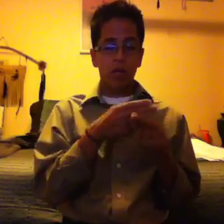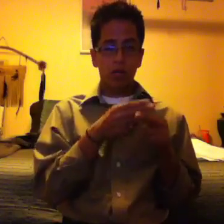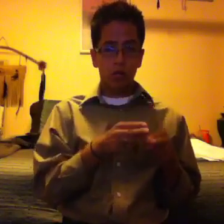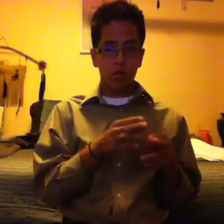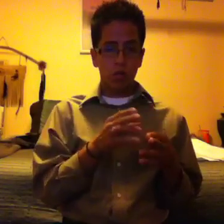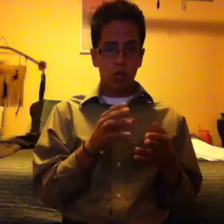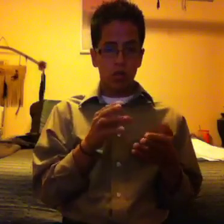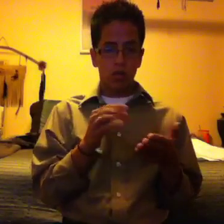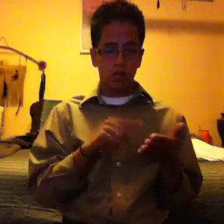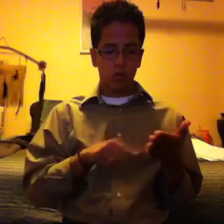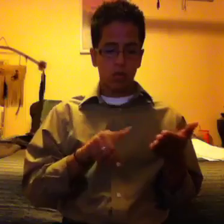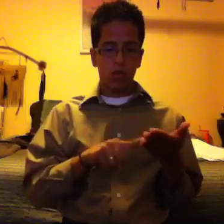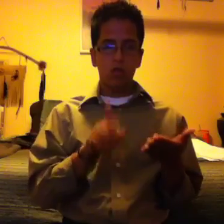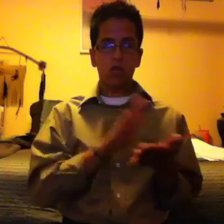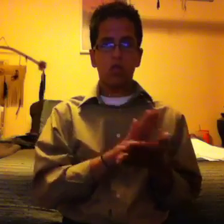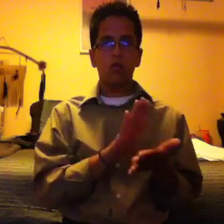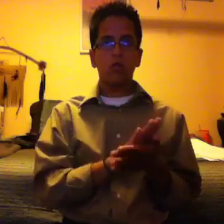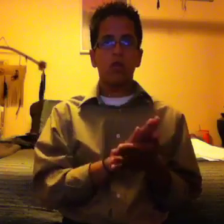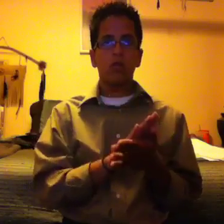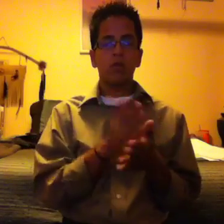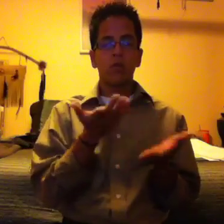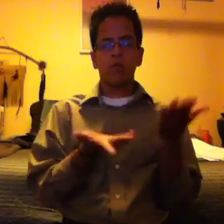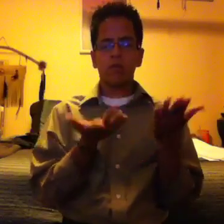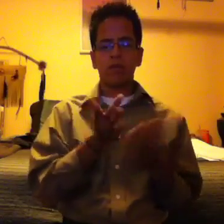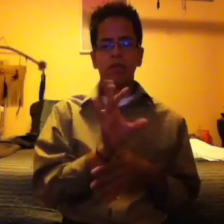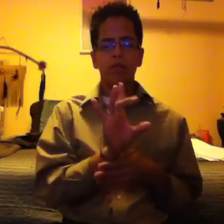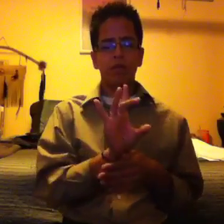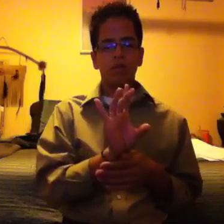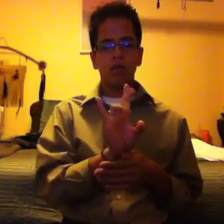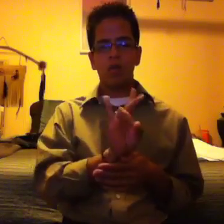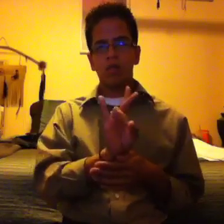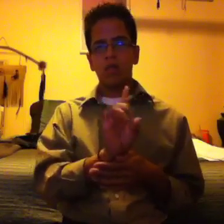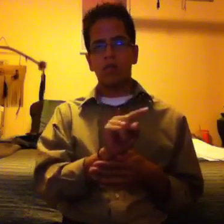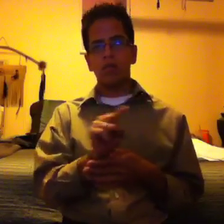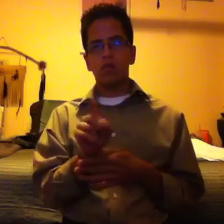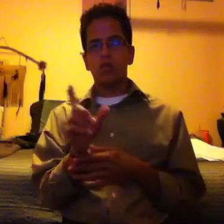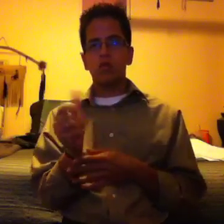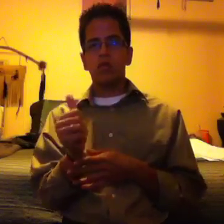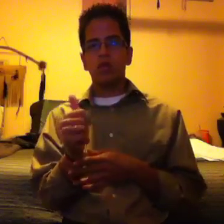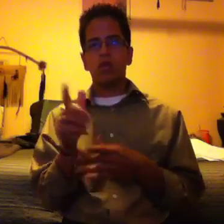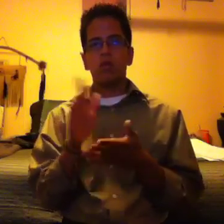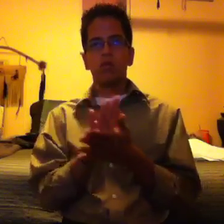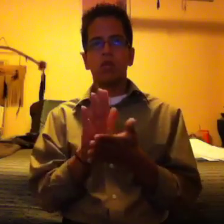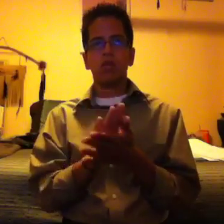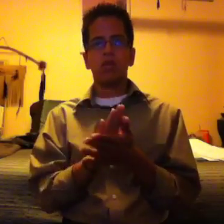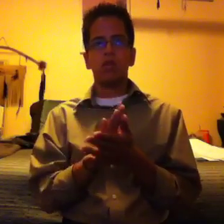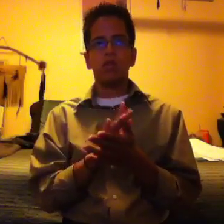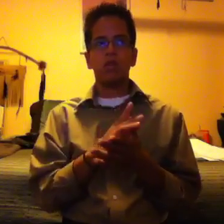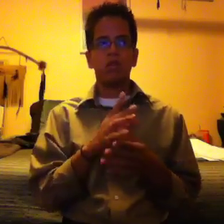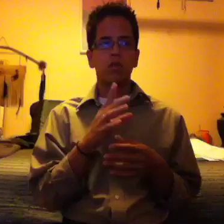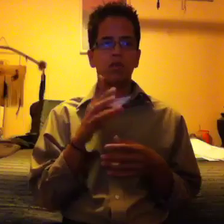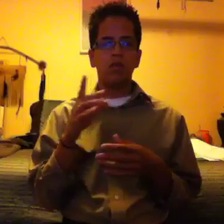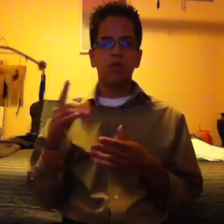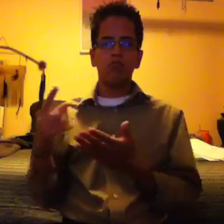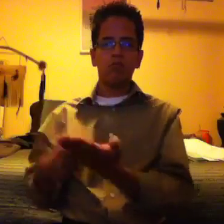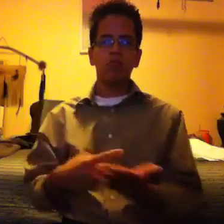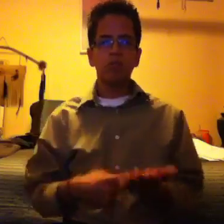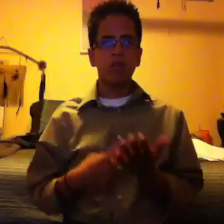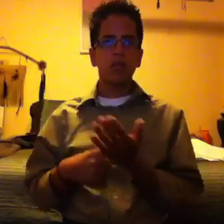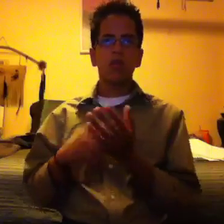that paper, they learned all kinds of things. They learned how psychologists talk about different issues in the area. They learned